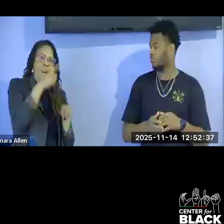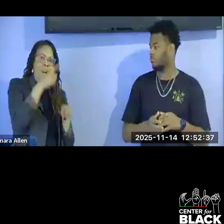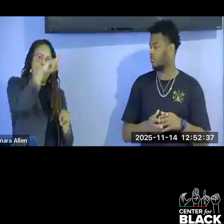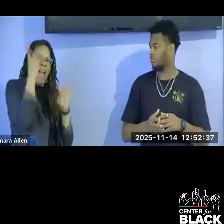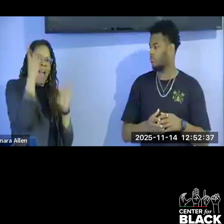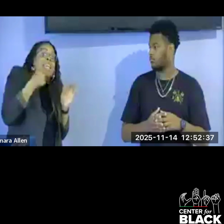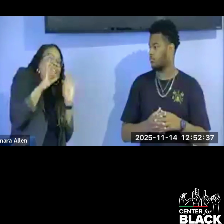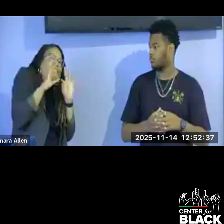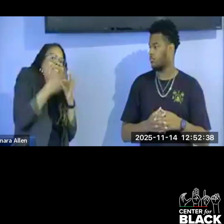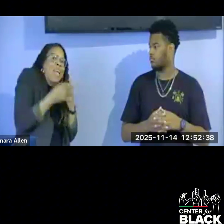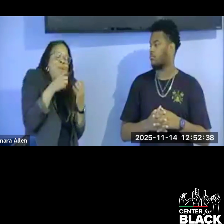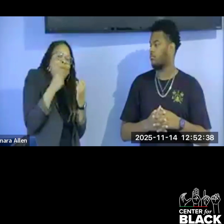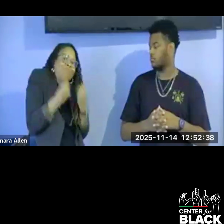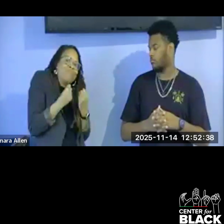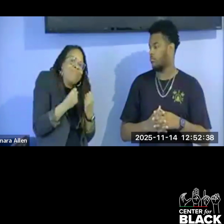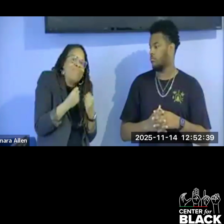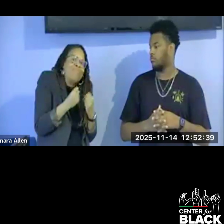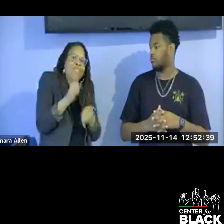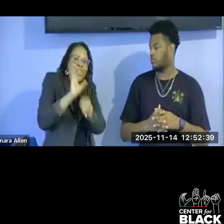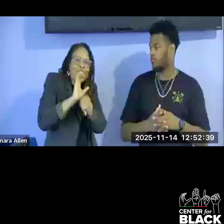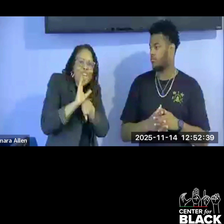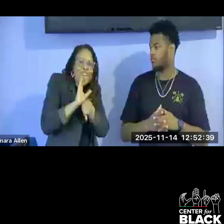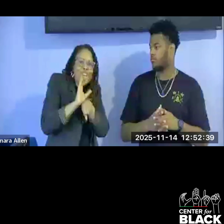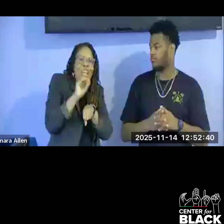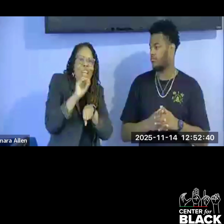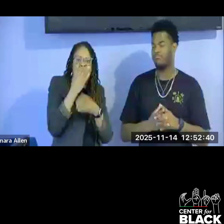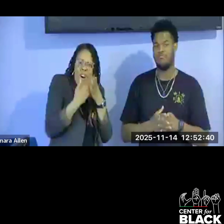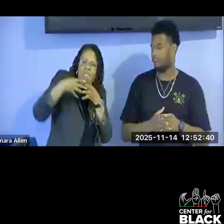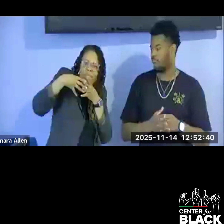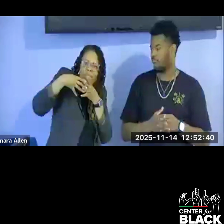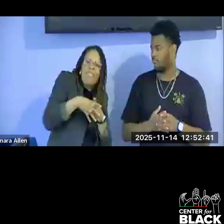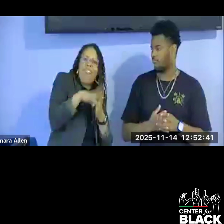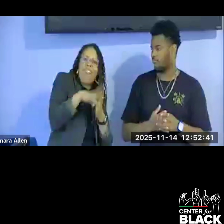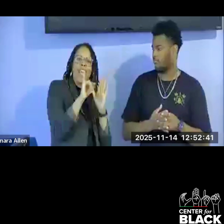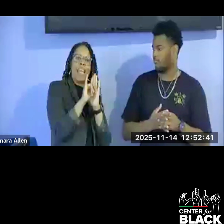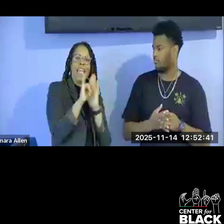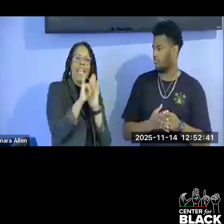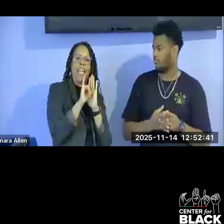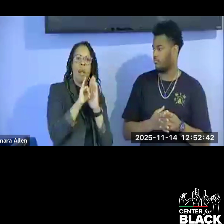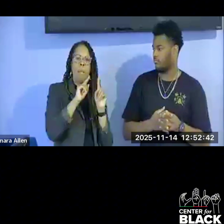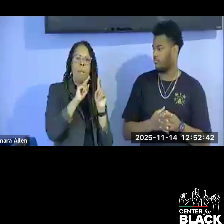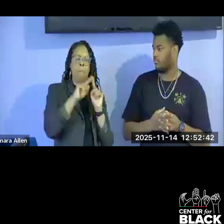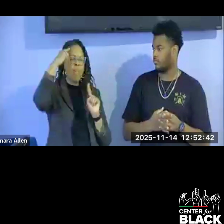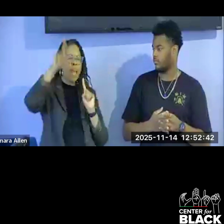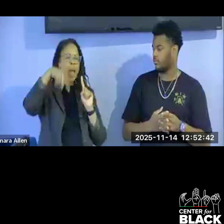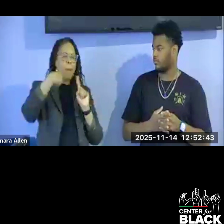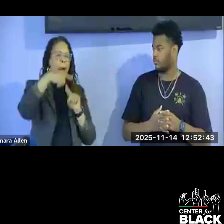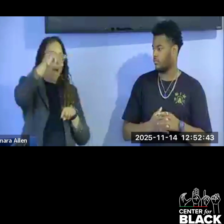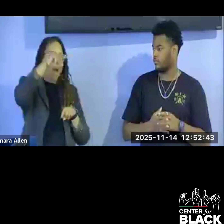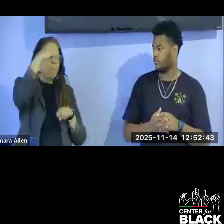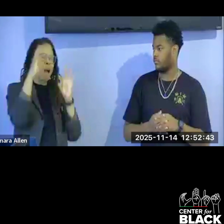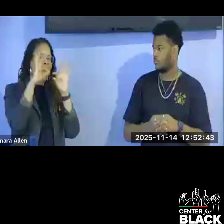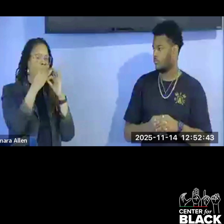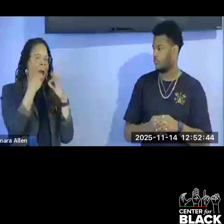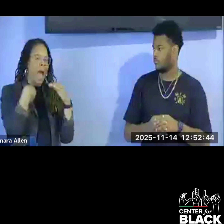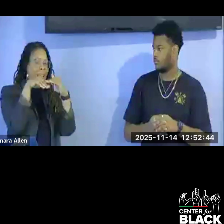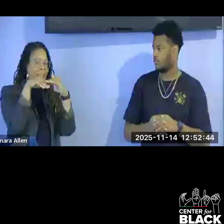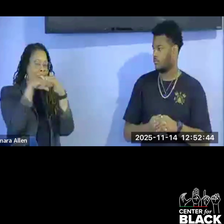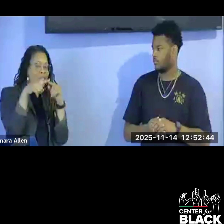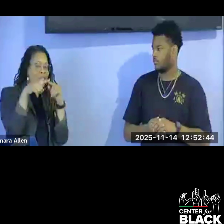oppression. Those who come from a Black hearing family who have strong religious